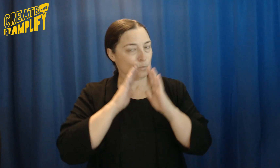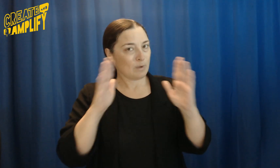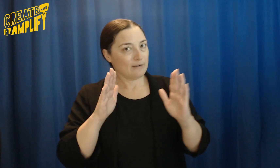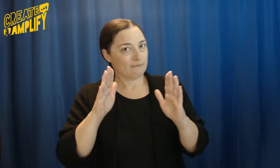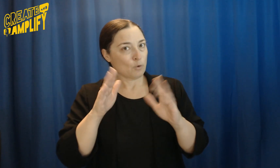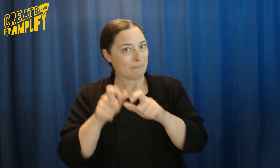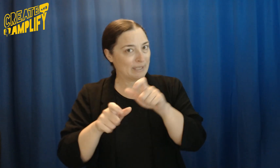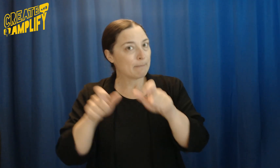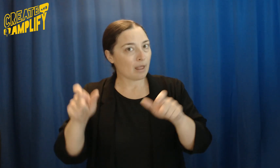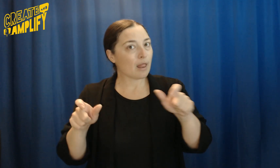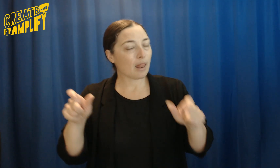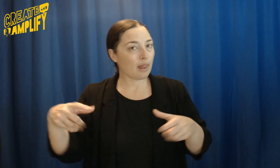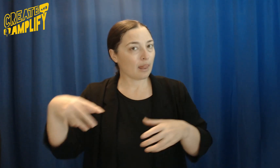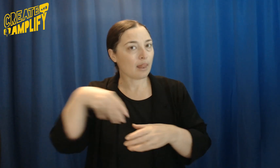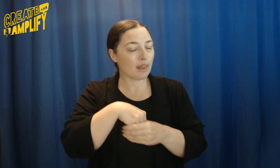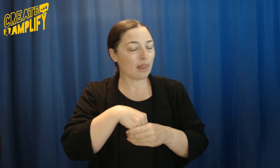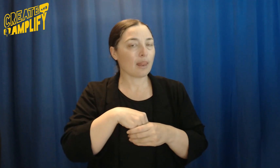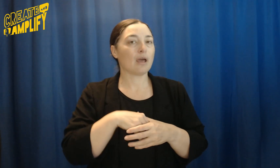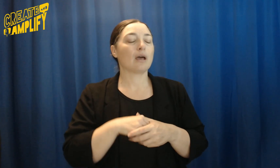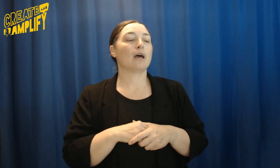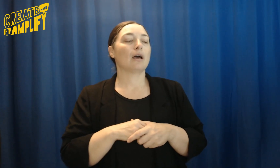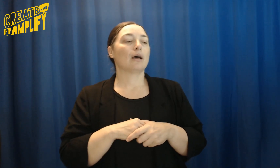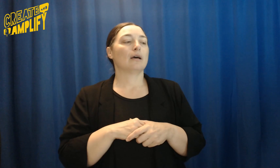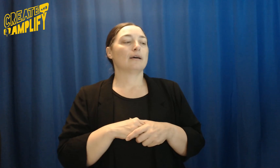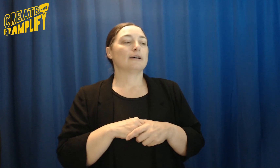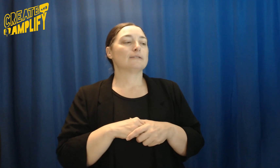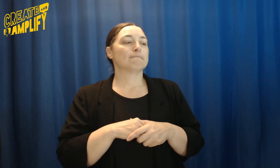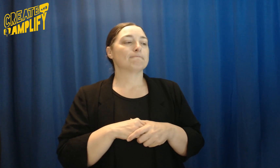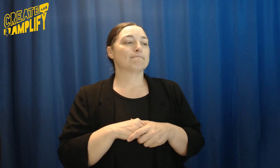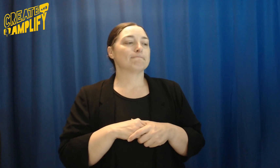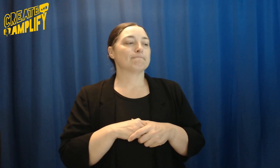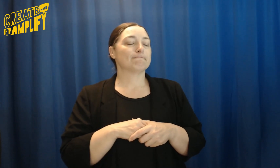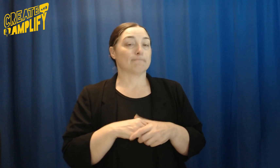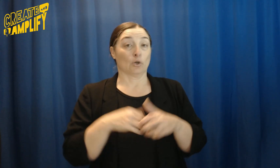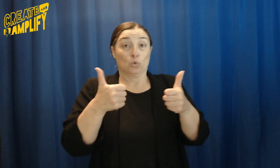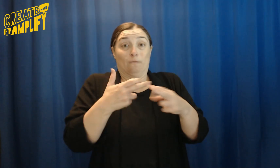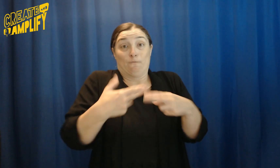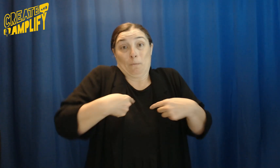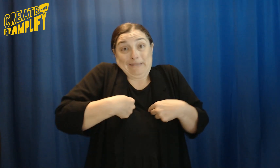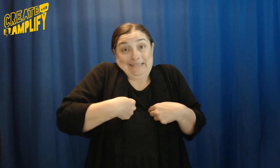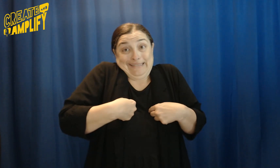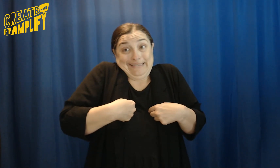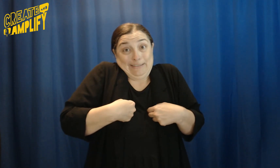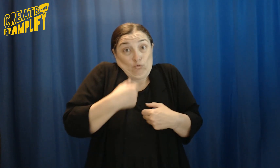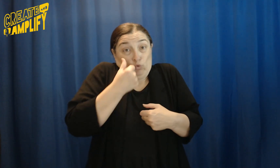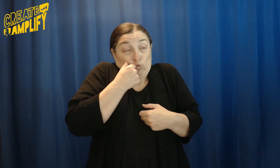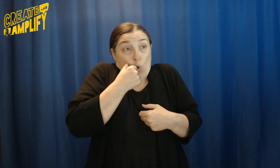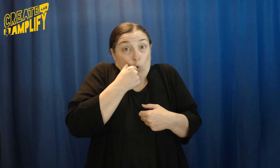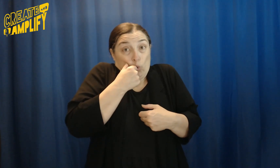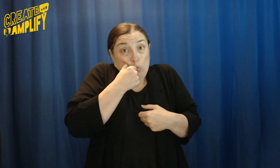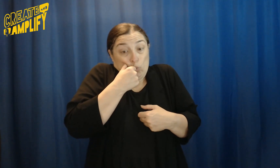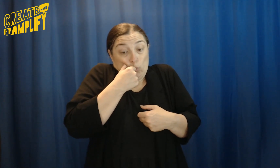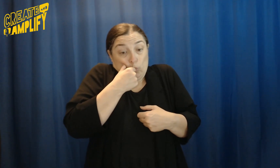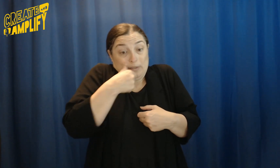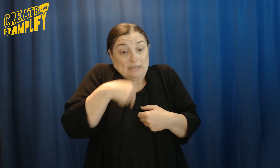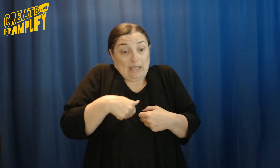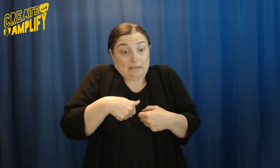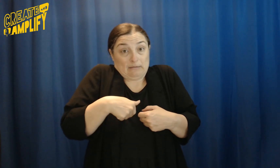lot of energy into it. So it's good for me to know that the work is connecting, but it's also good for everyone who worked on it